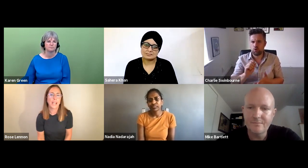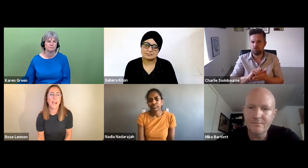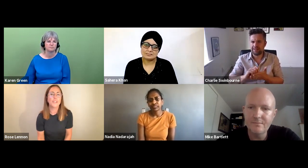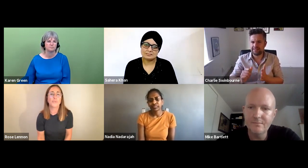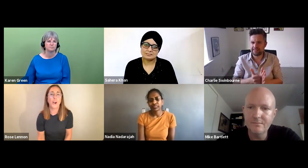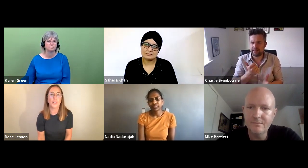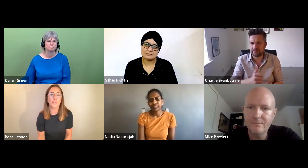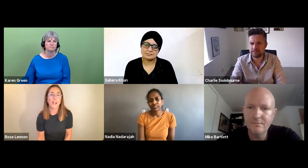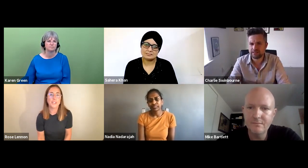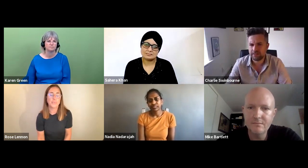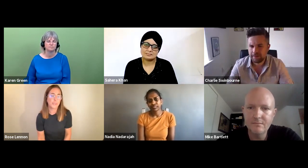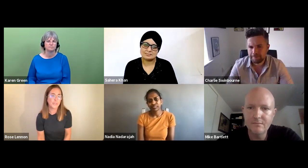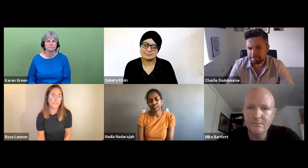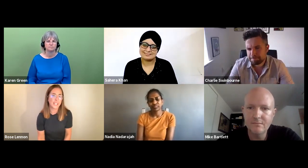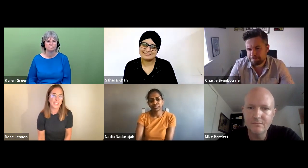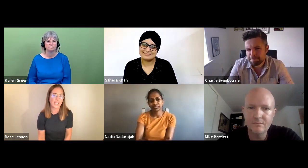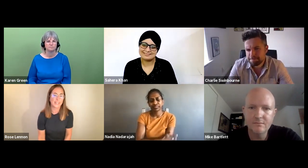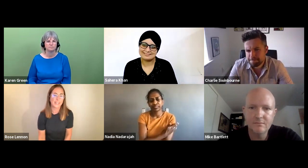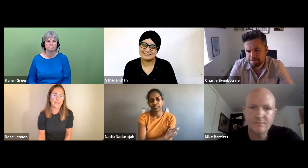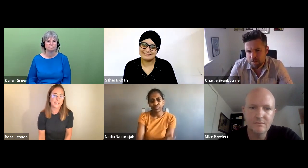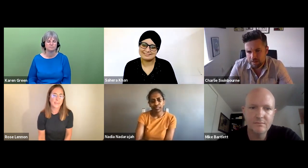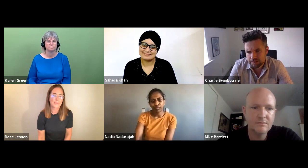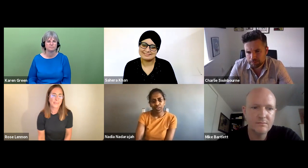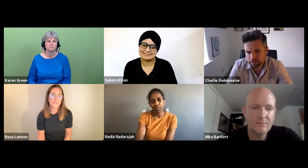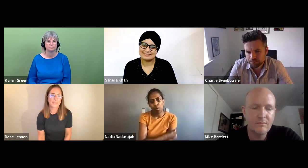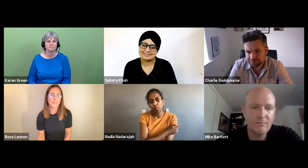how did you grow? How did you improve your writing skill?